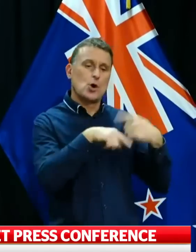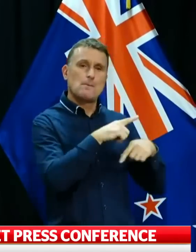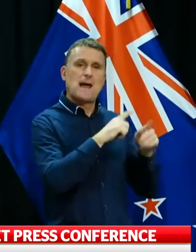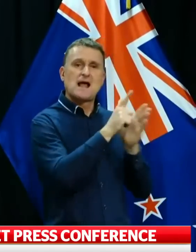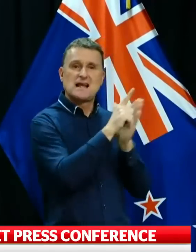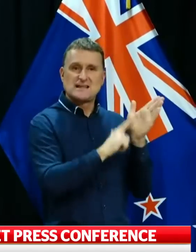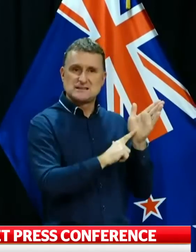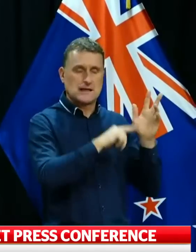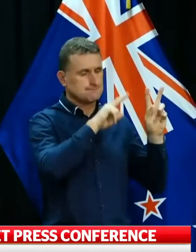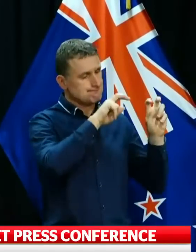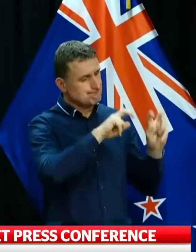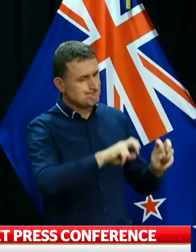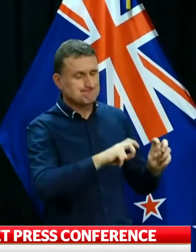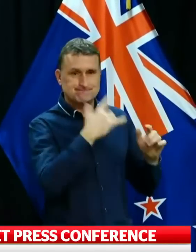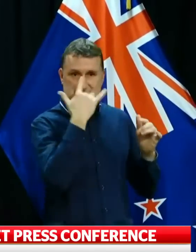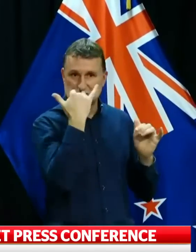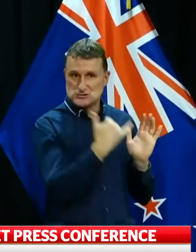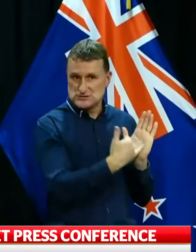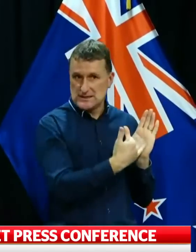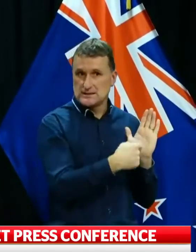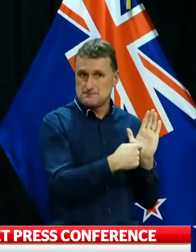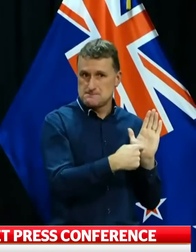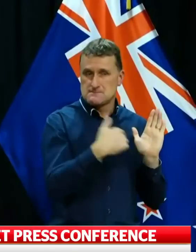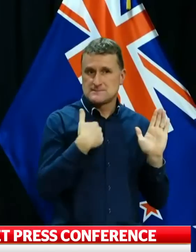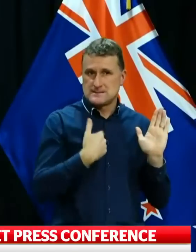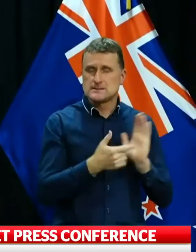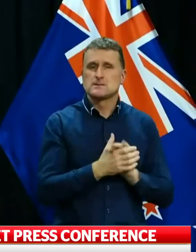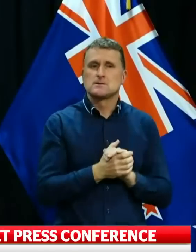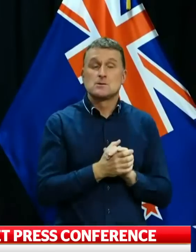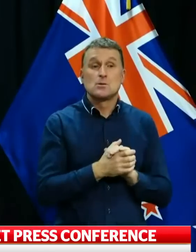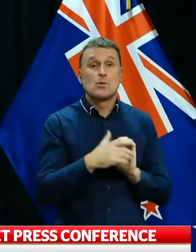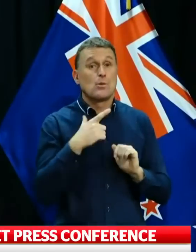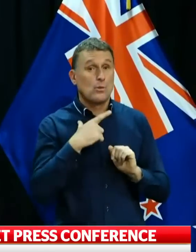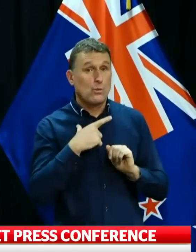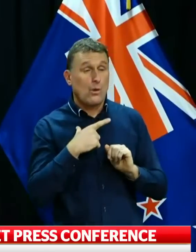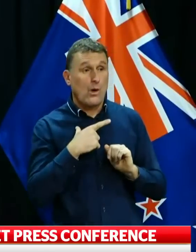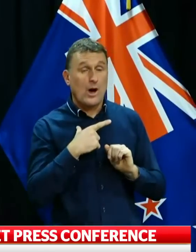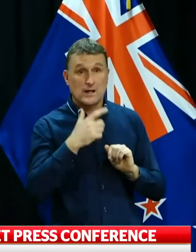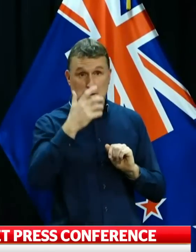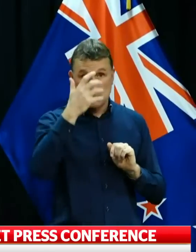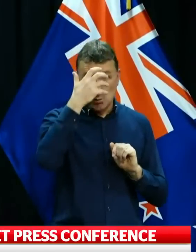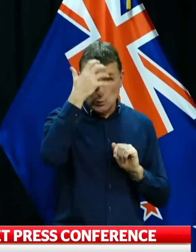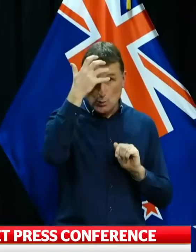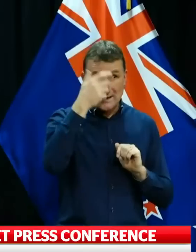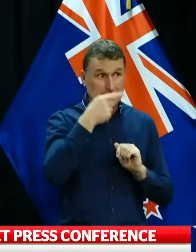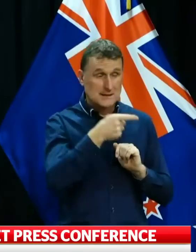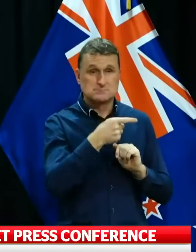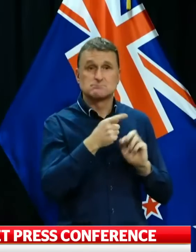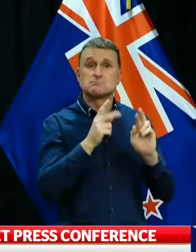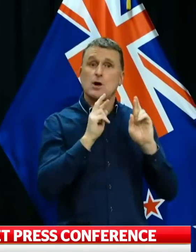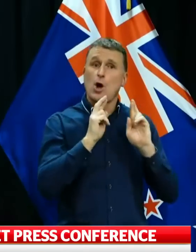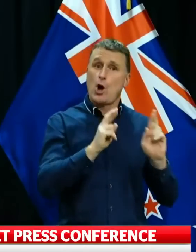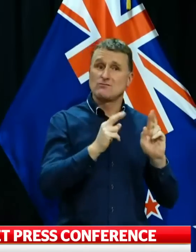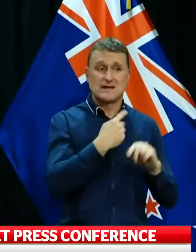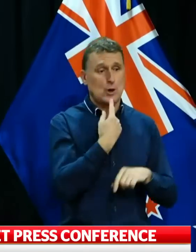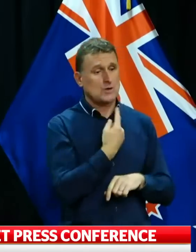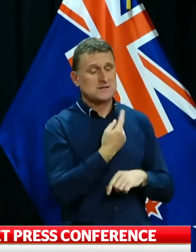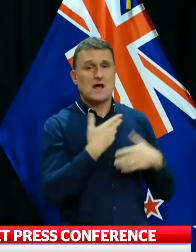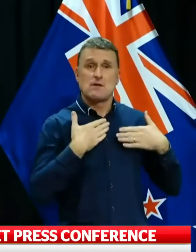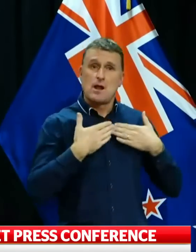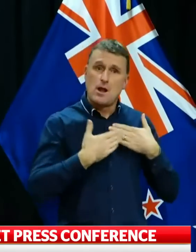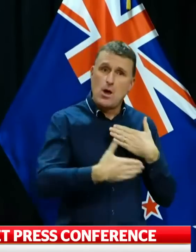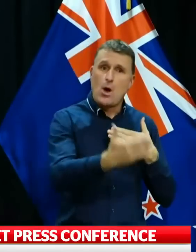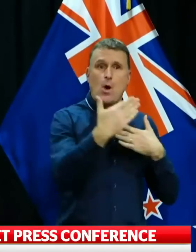of course we all hope that the Queen has a long and healthy